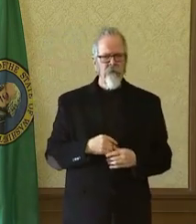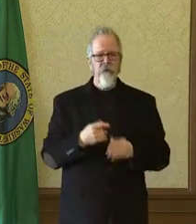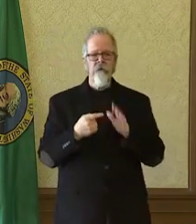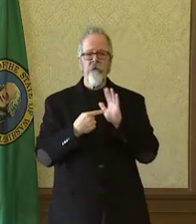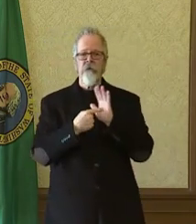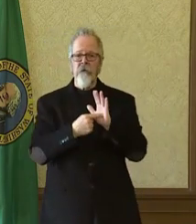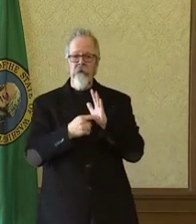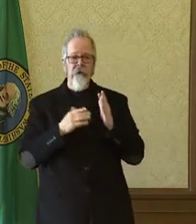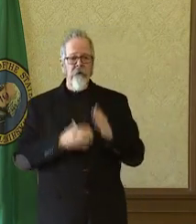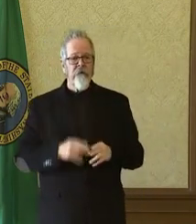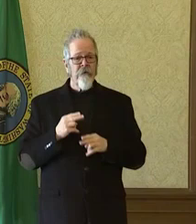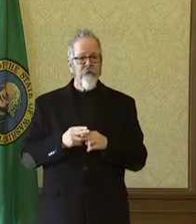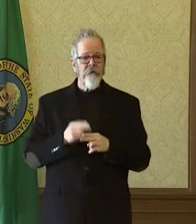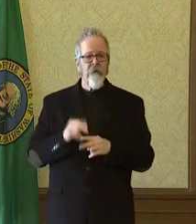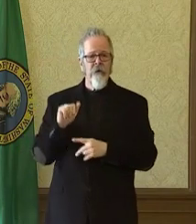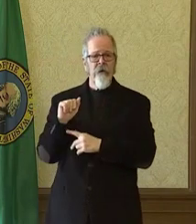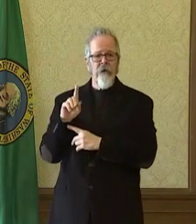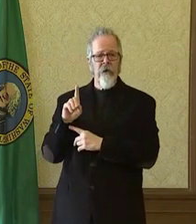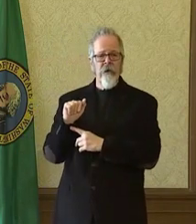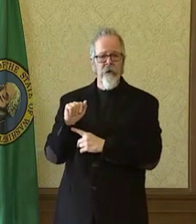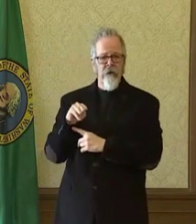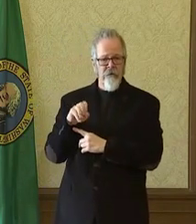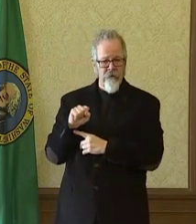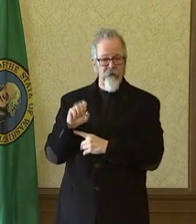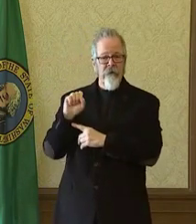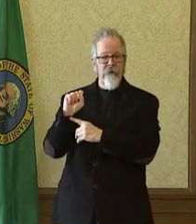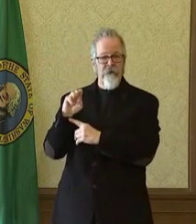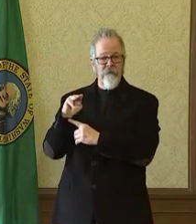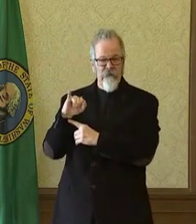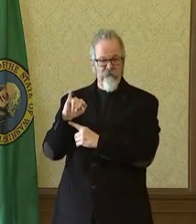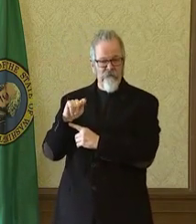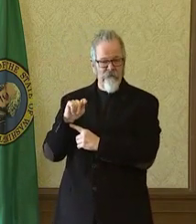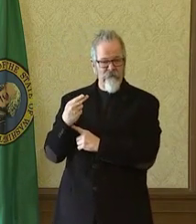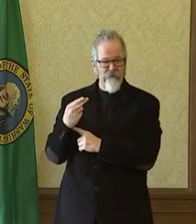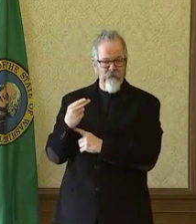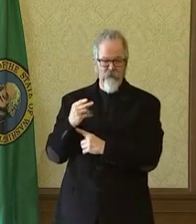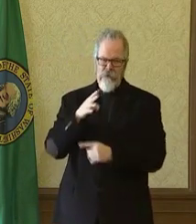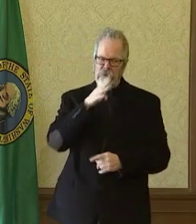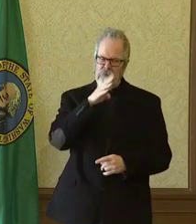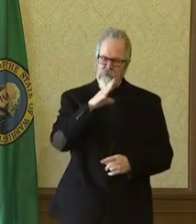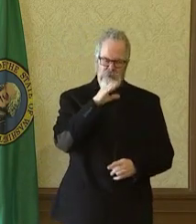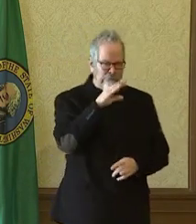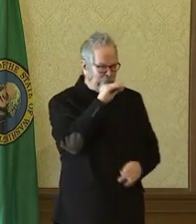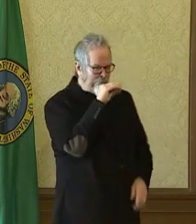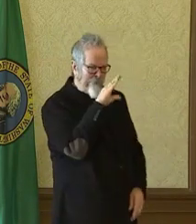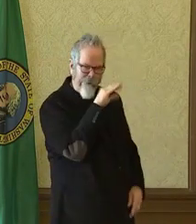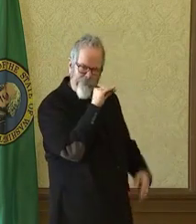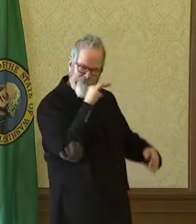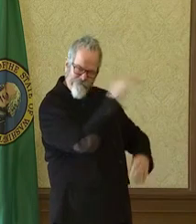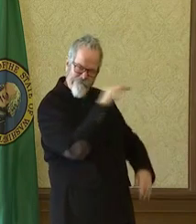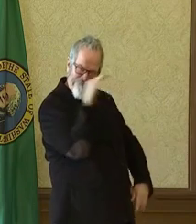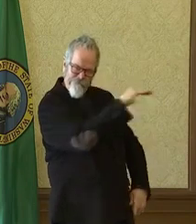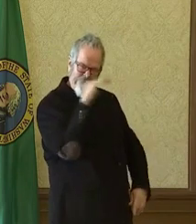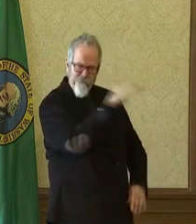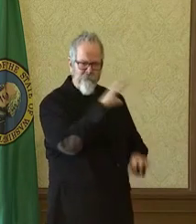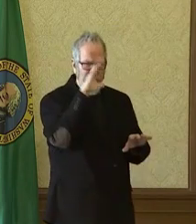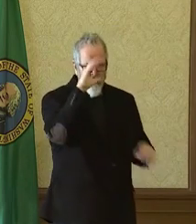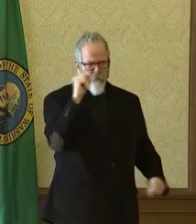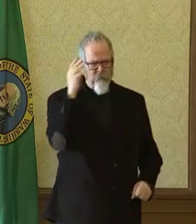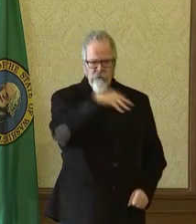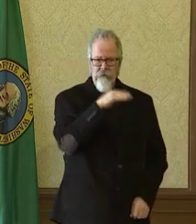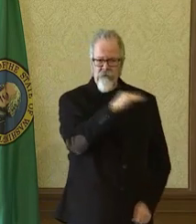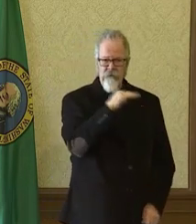in this direction, largely to no avail. Now, we're doing everything we can. We're